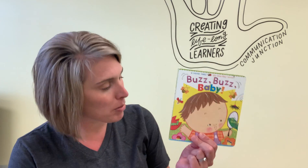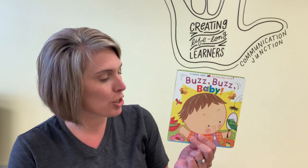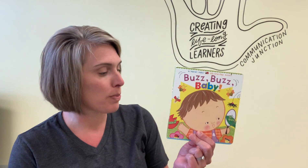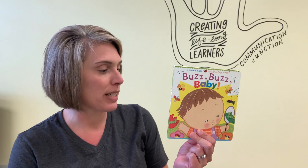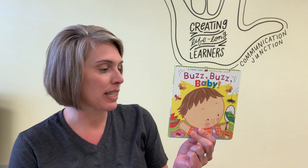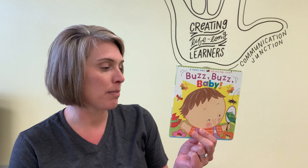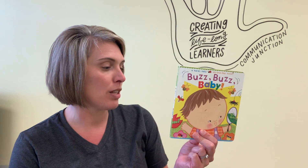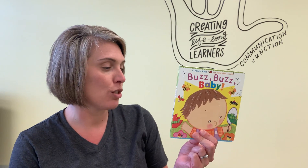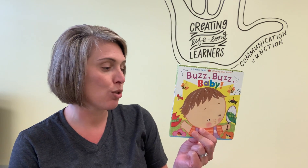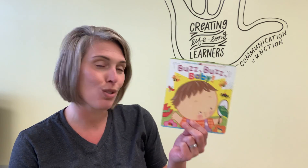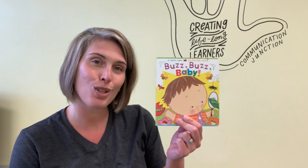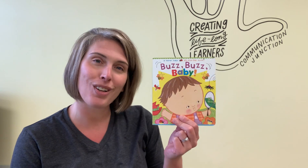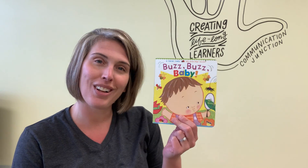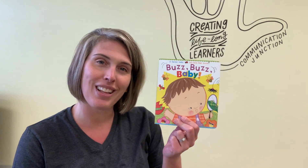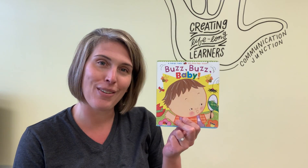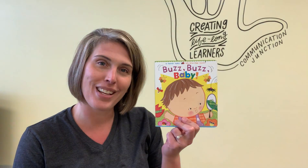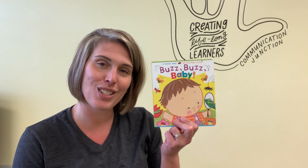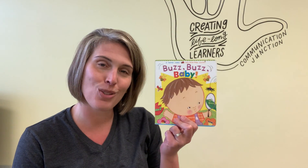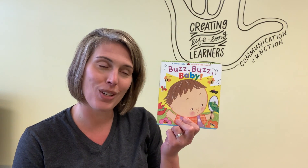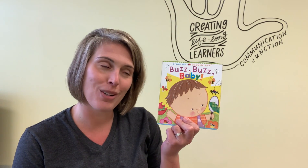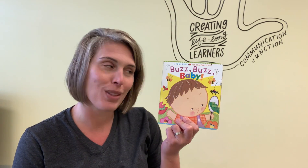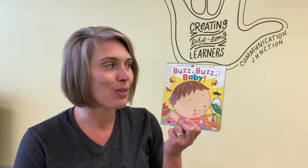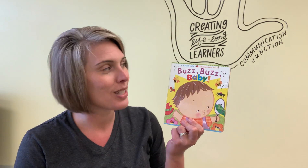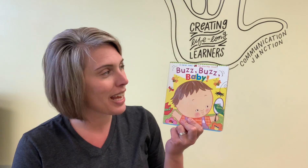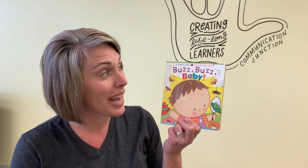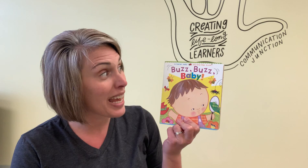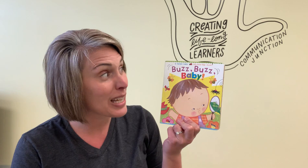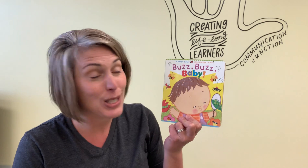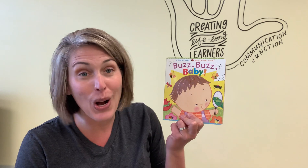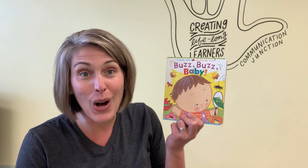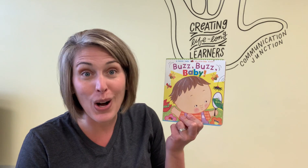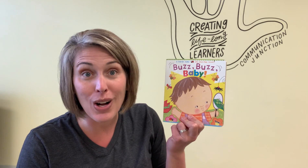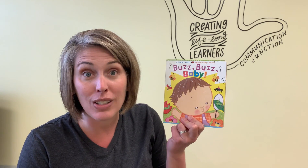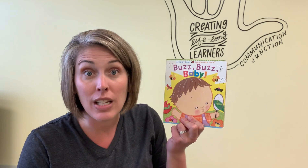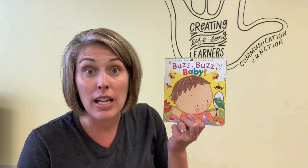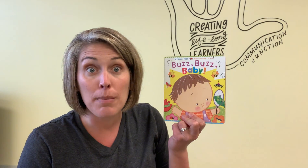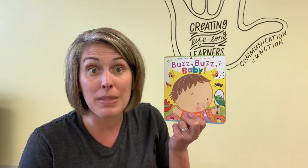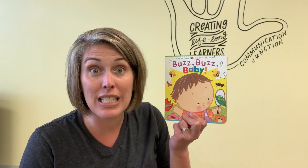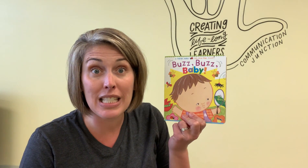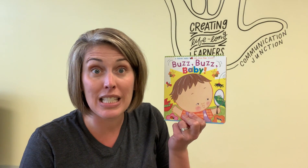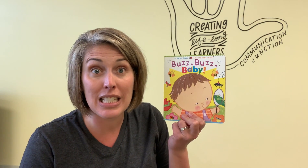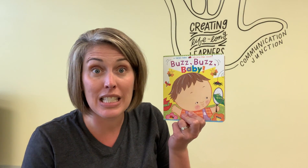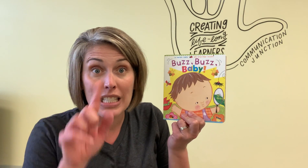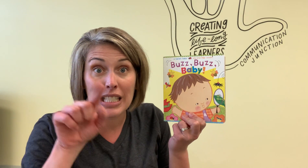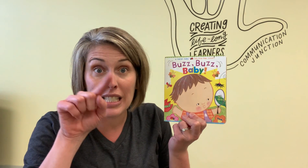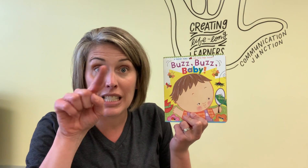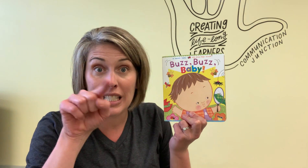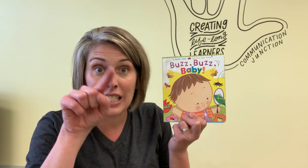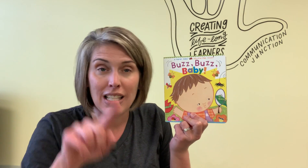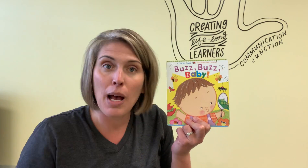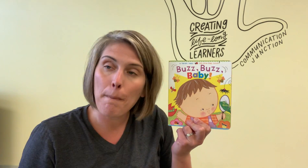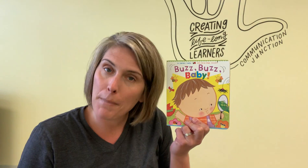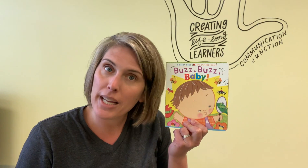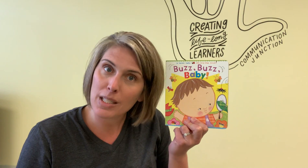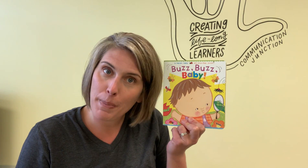published by Simon & Schuster, allowing us to read it with you today. And it's called Buzz, Buzz,